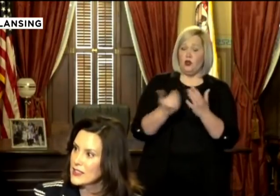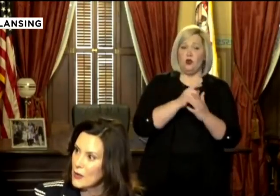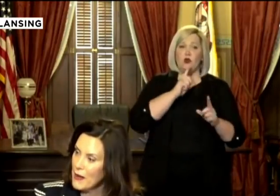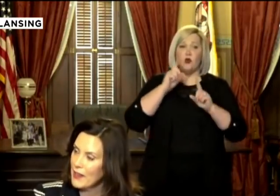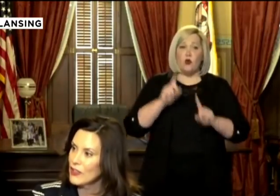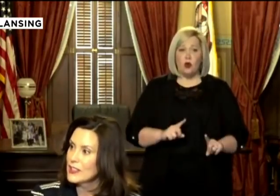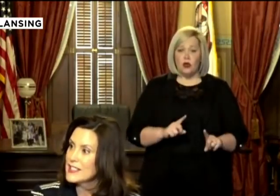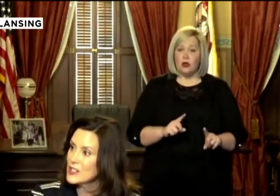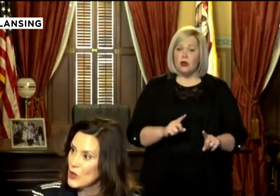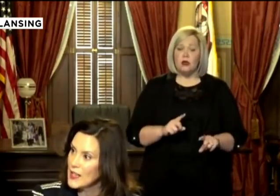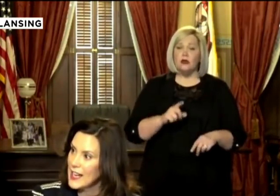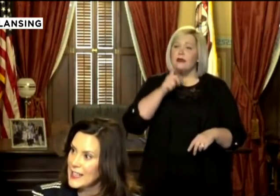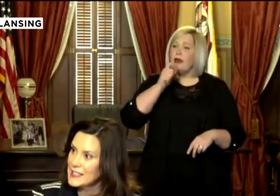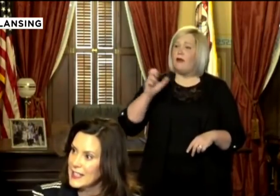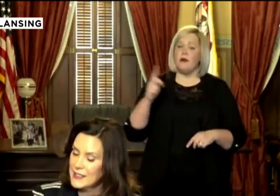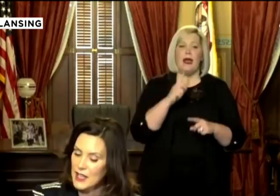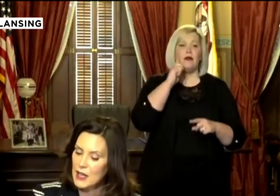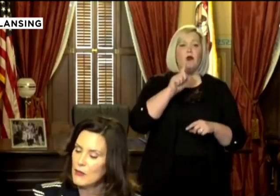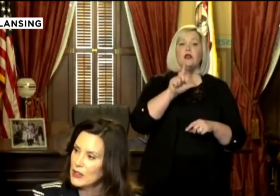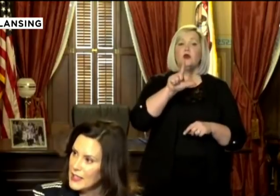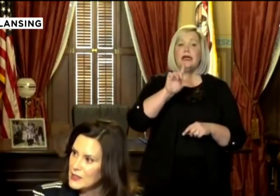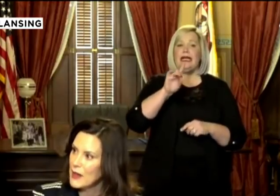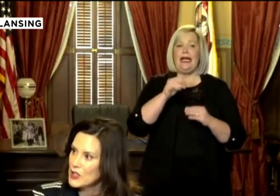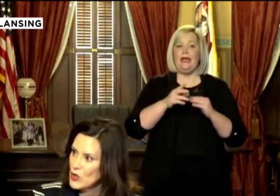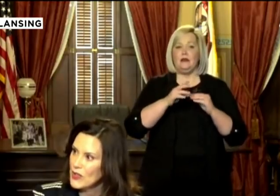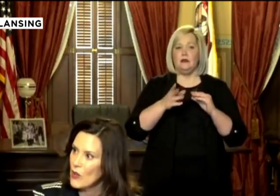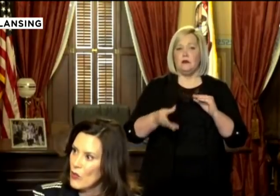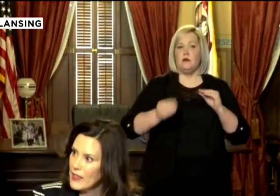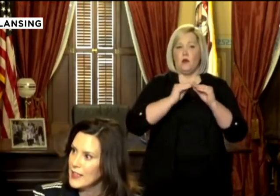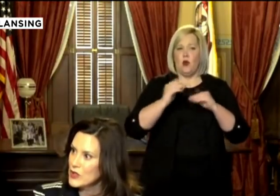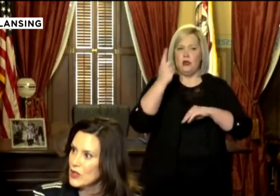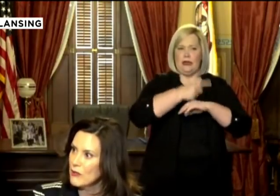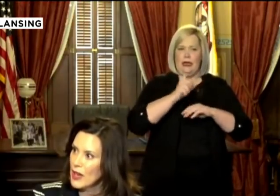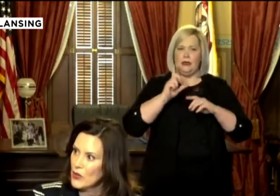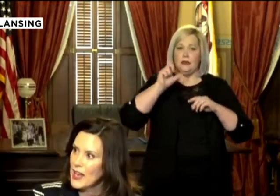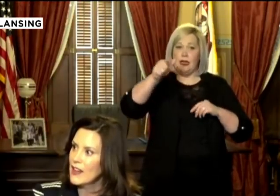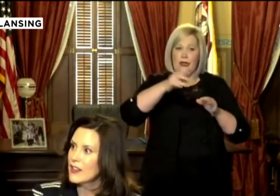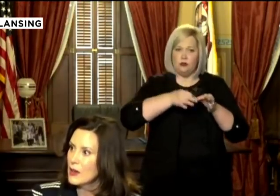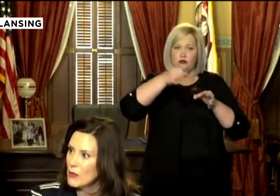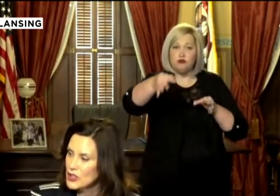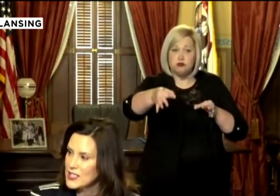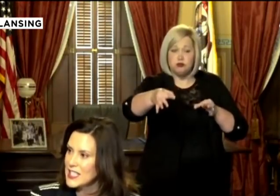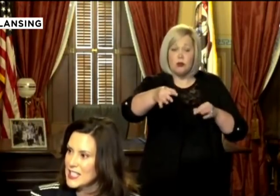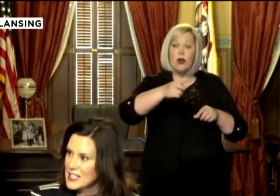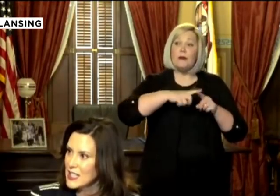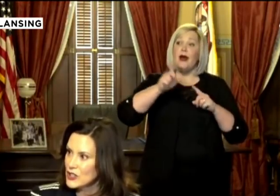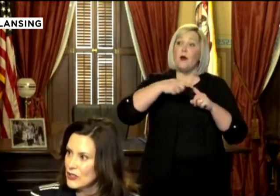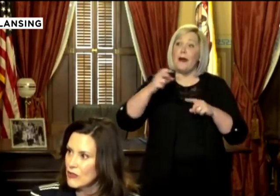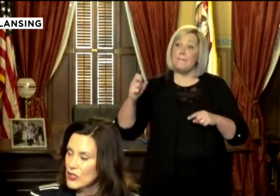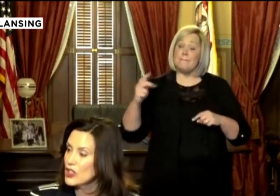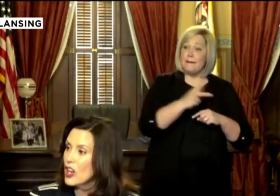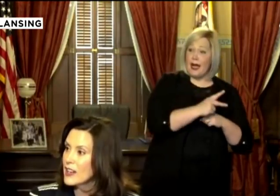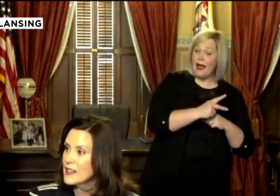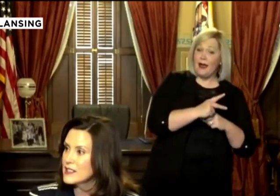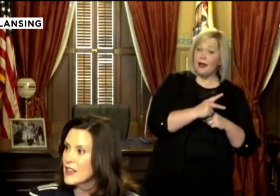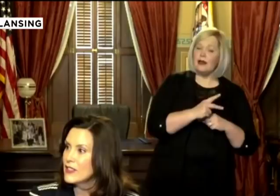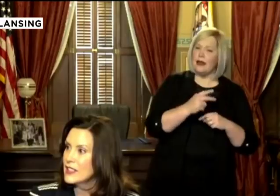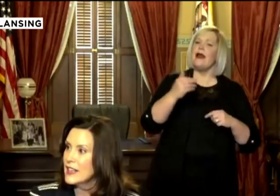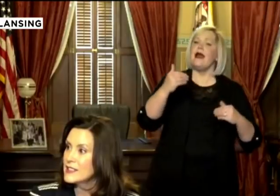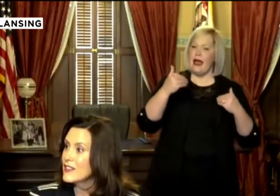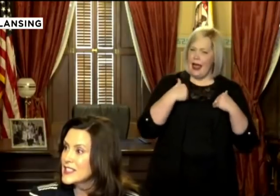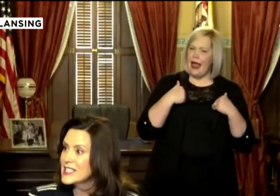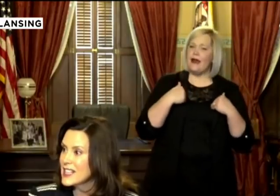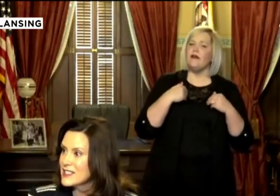they don't have to come back for at least 28 days, but let's make sure that when they do come back, we have an emergency extension for as long